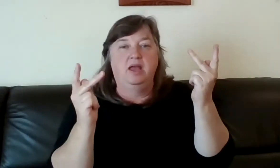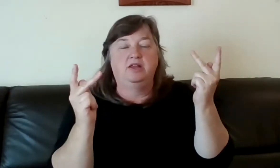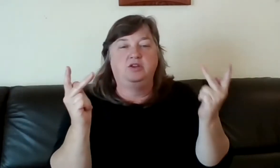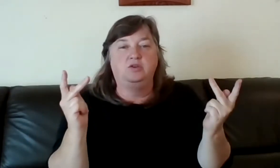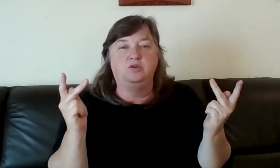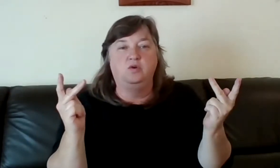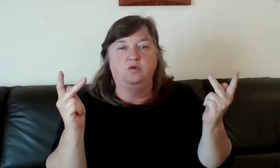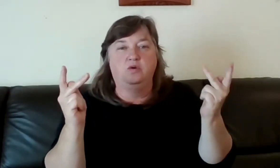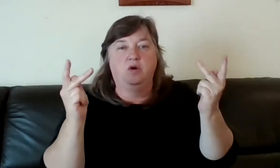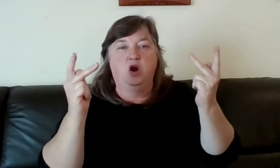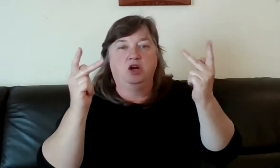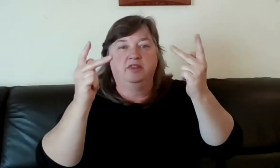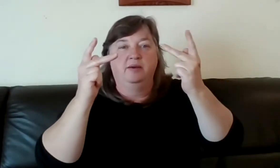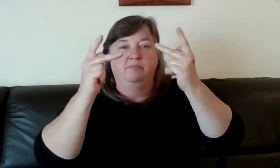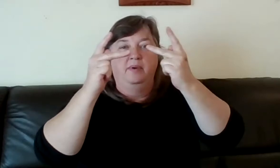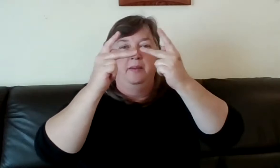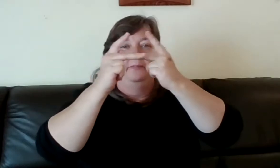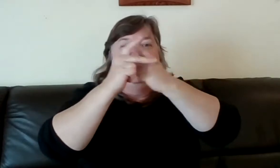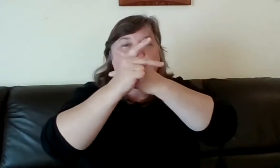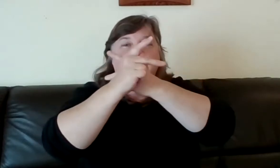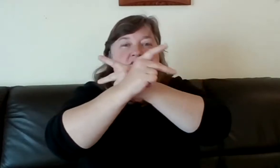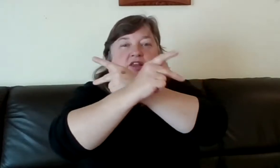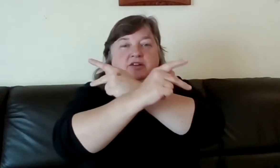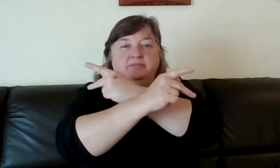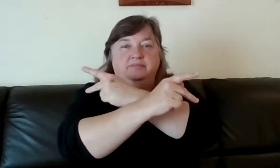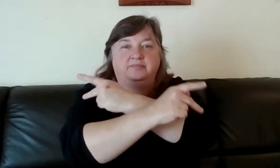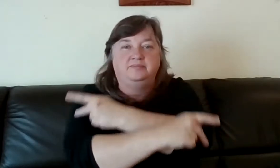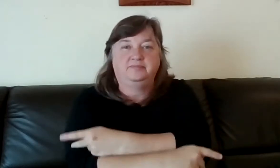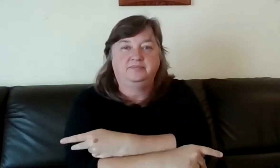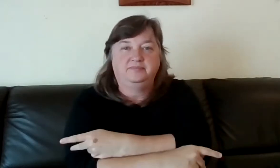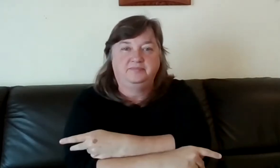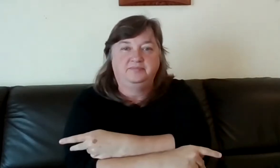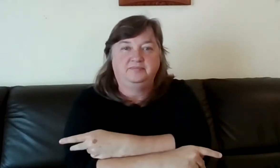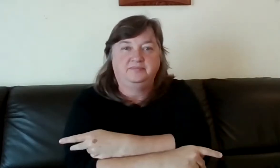and you arc them past each other.